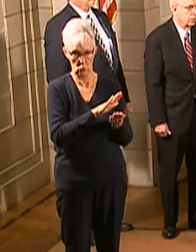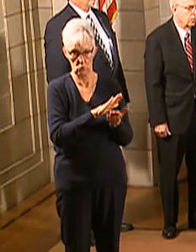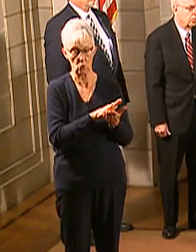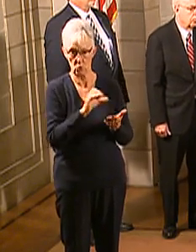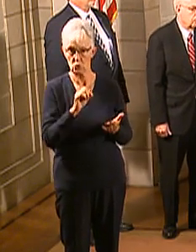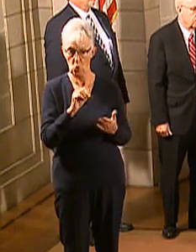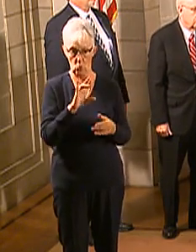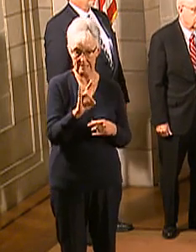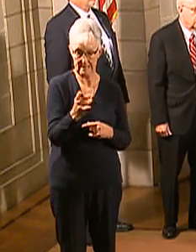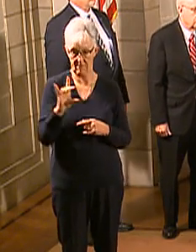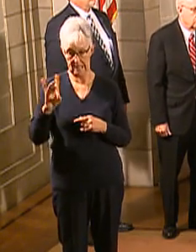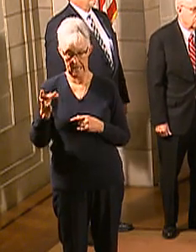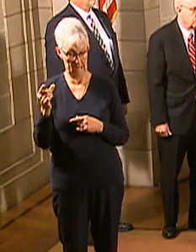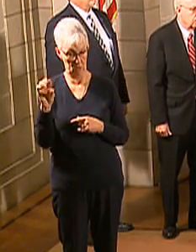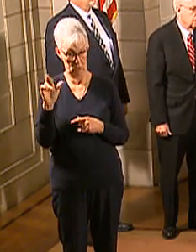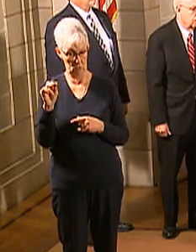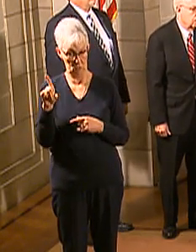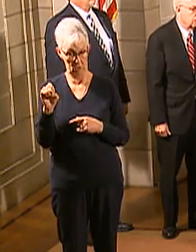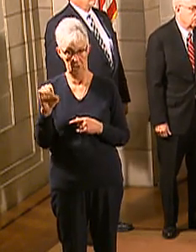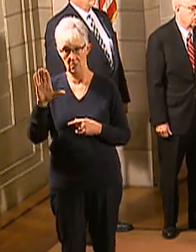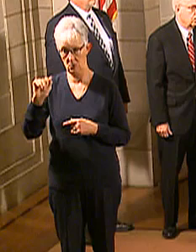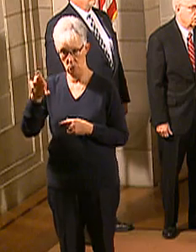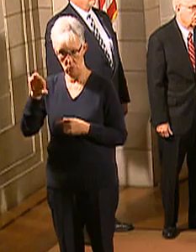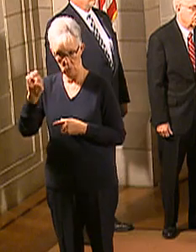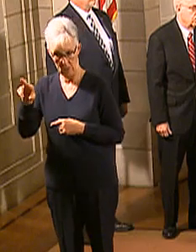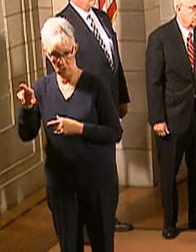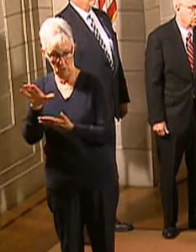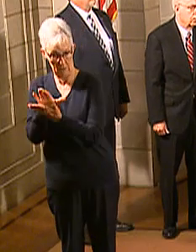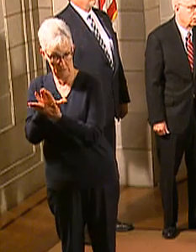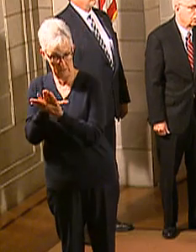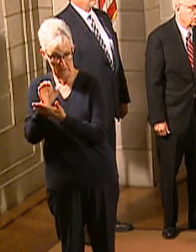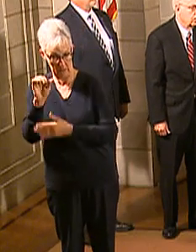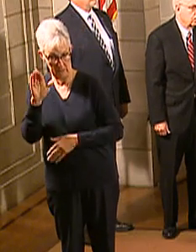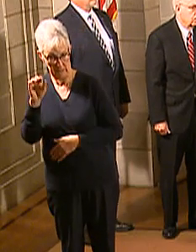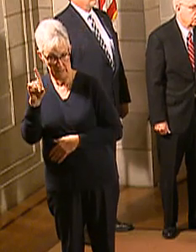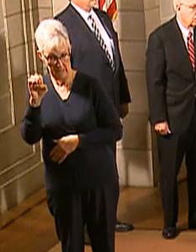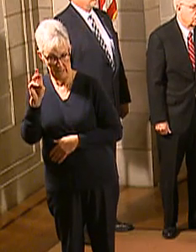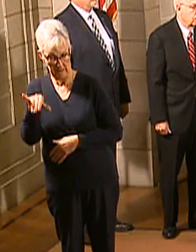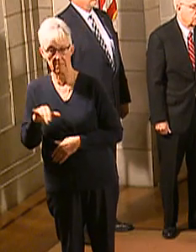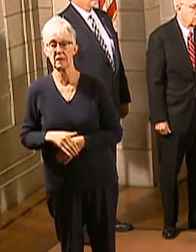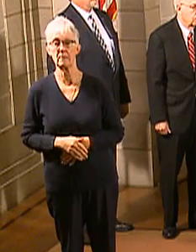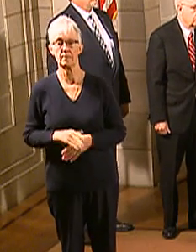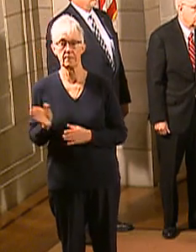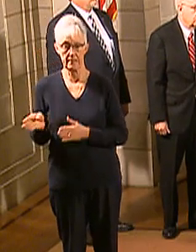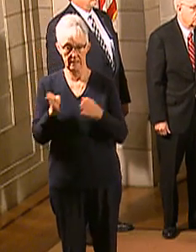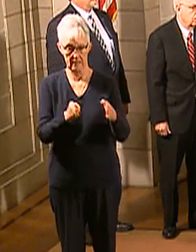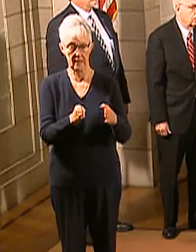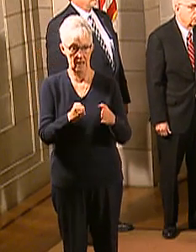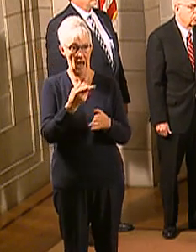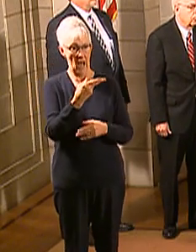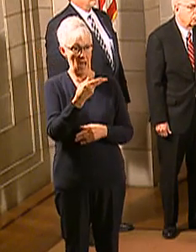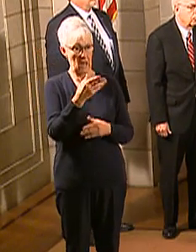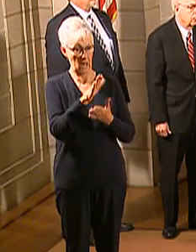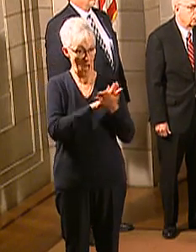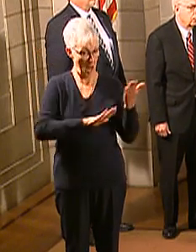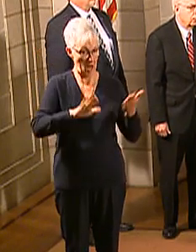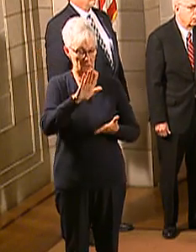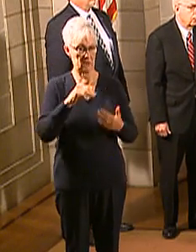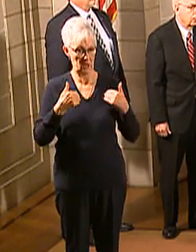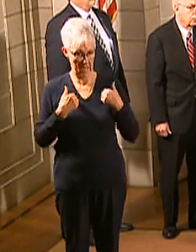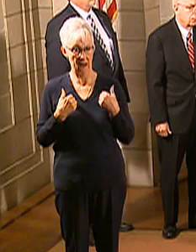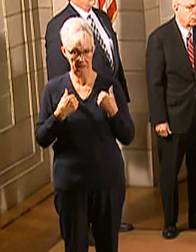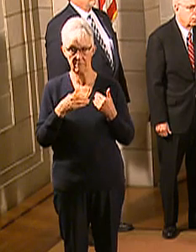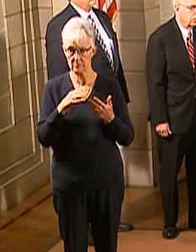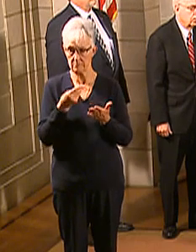Career Academy when you get to high school, career scholarships to get that post-secondary education. But another thing we want